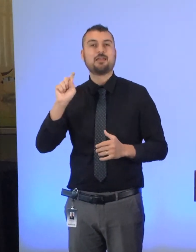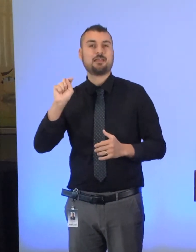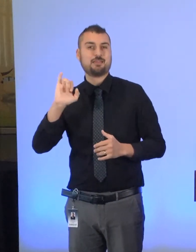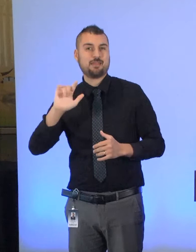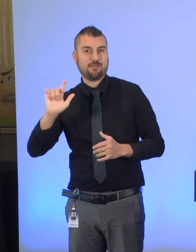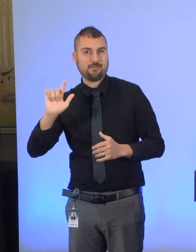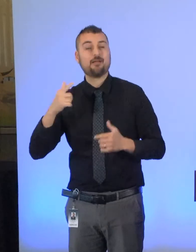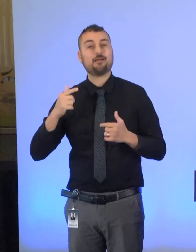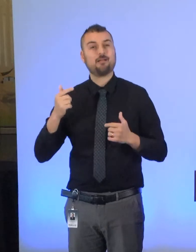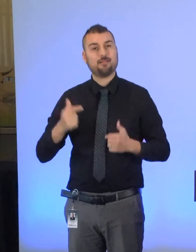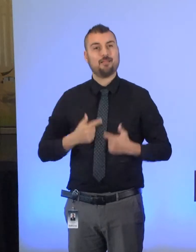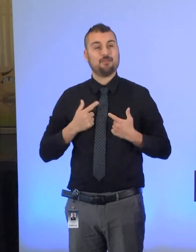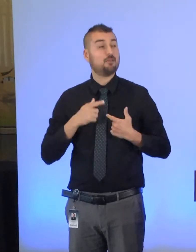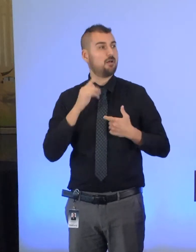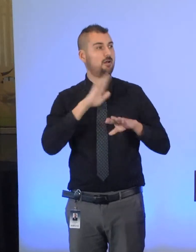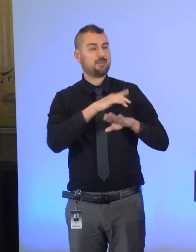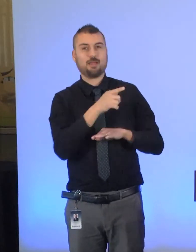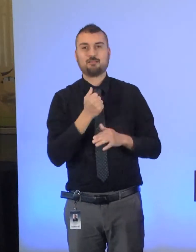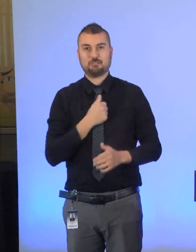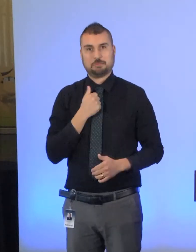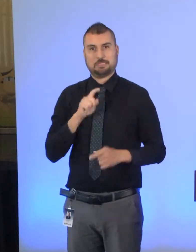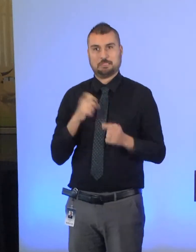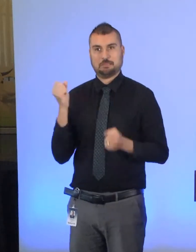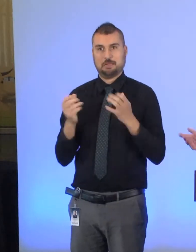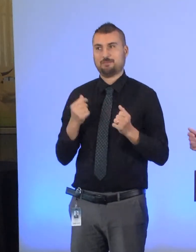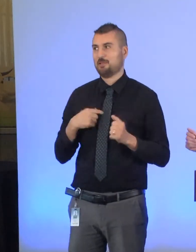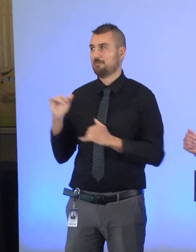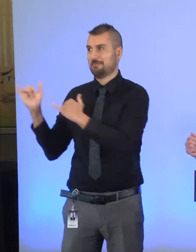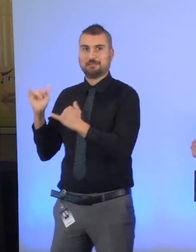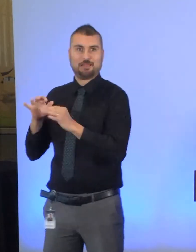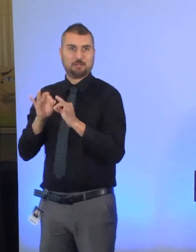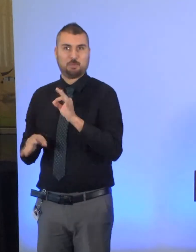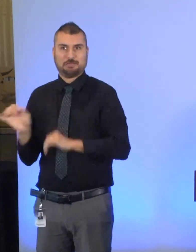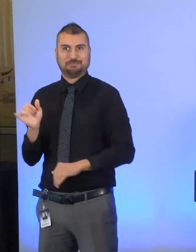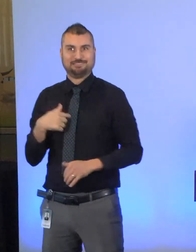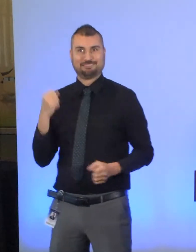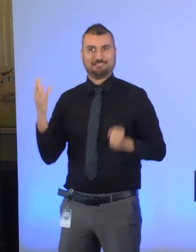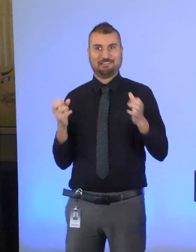will find, sorry, I have to talk with my hands. That's what I do too.